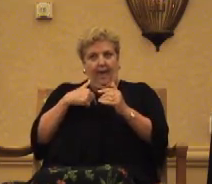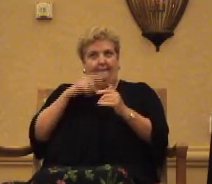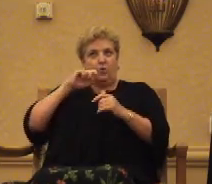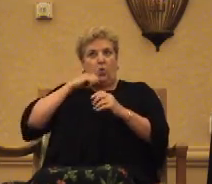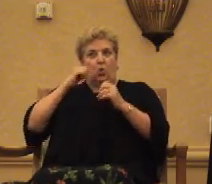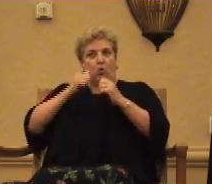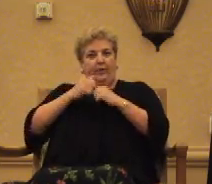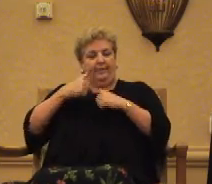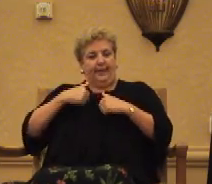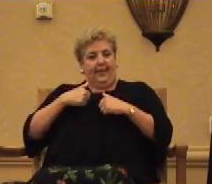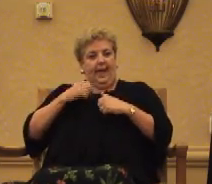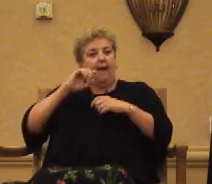nothing to justify.